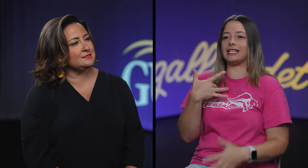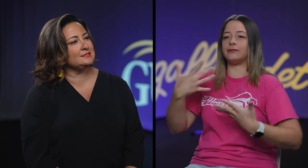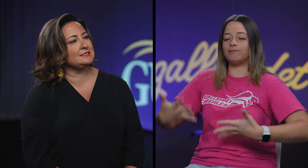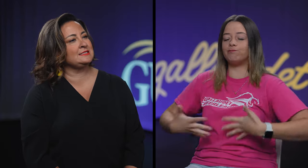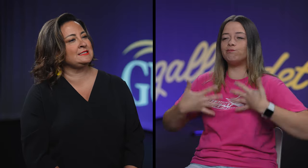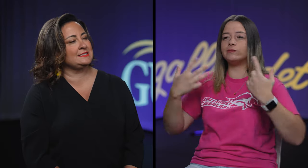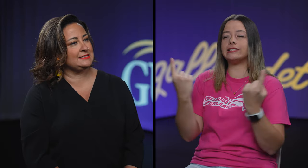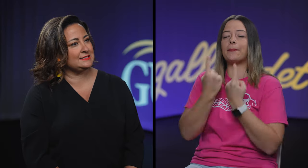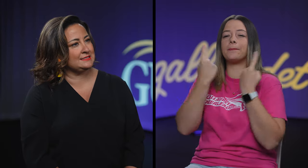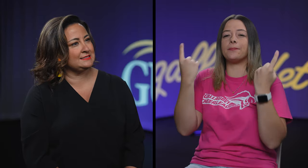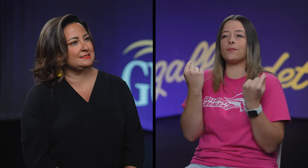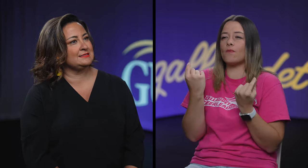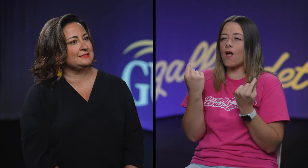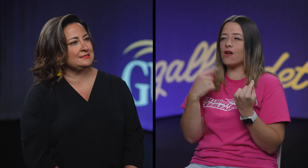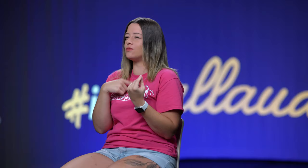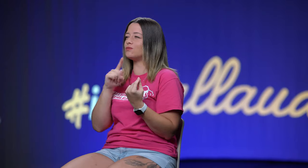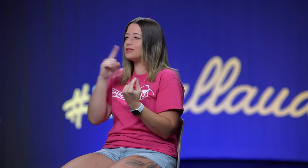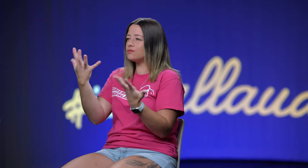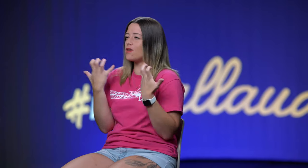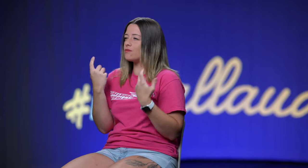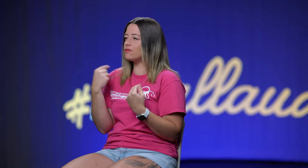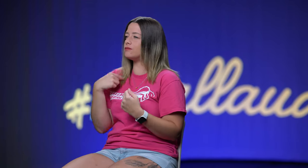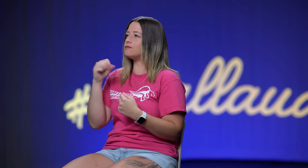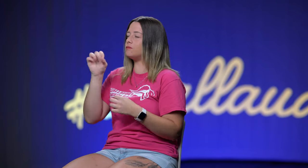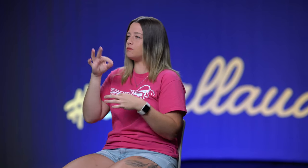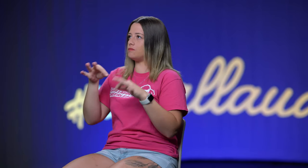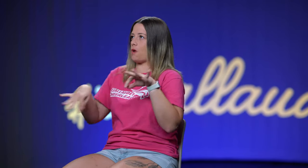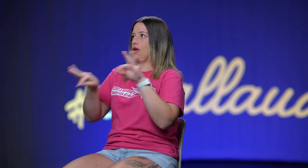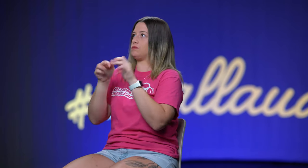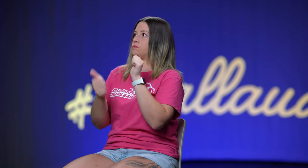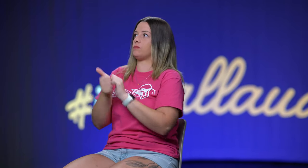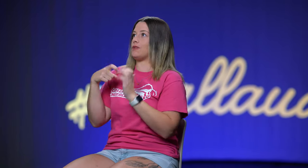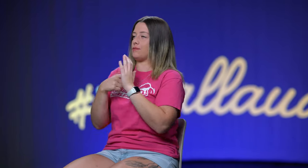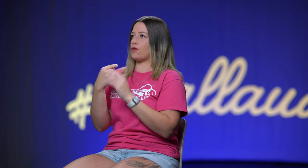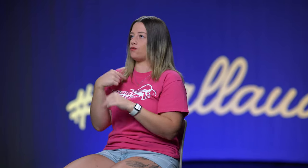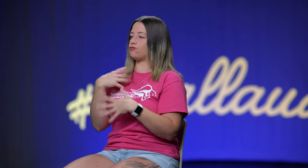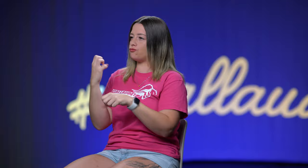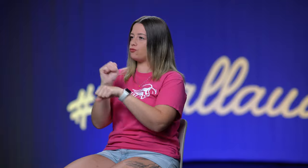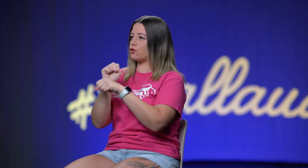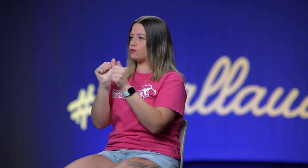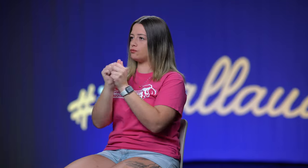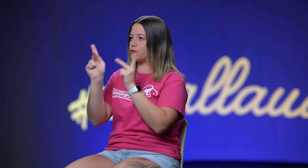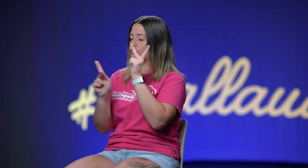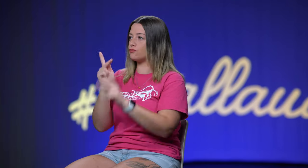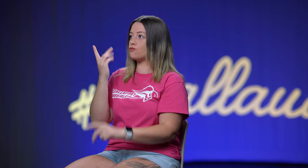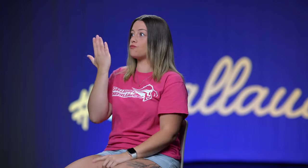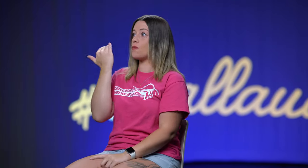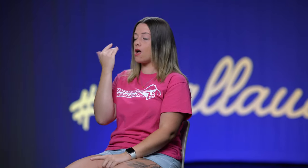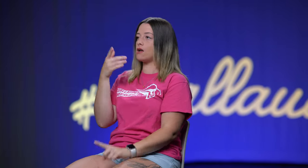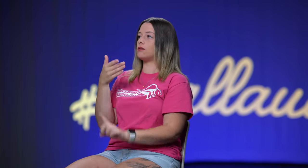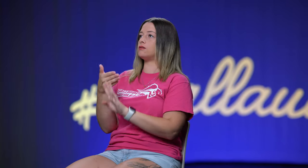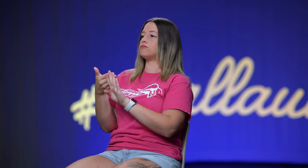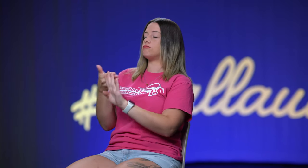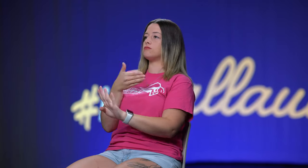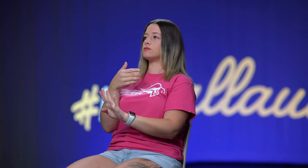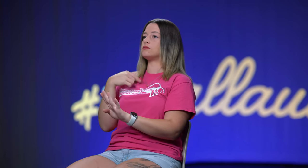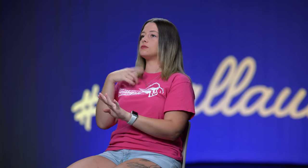worked inside the offices, working with people. And as time went on, I realized something was missing. I felt like I wasn't sure what I really